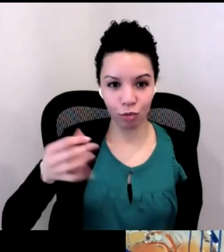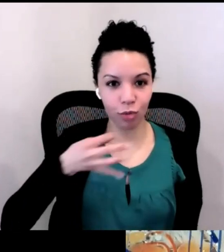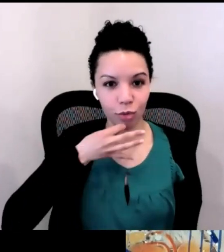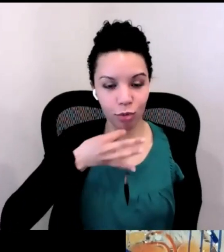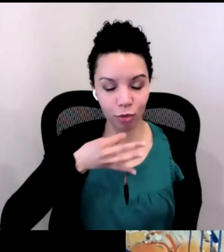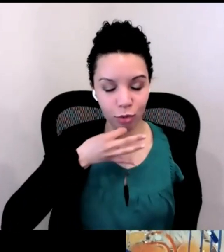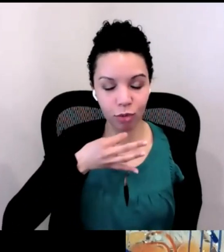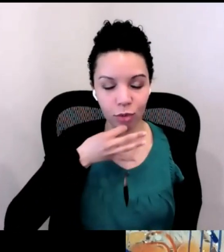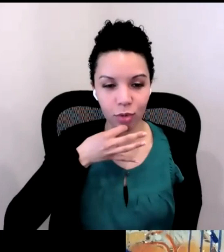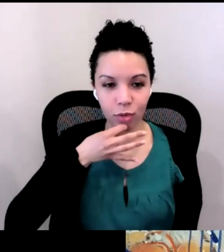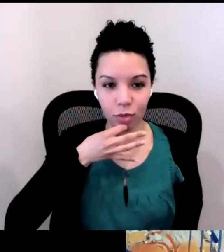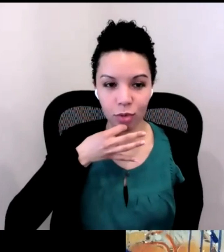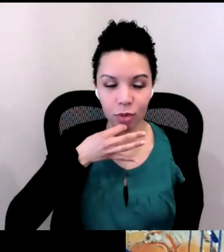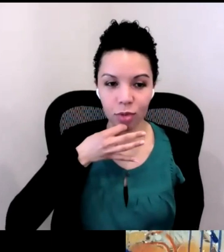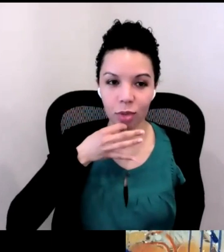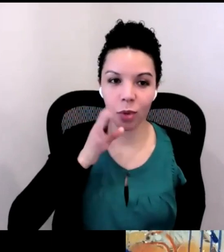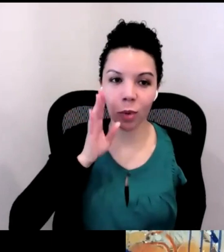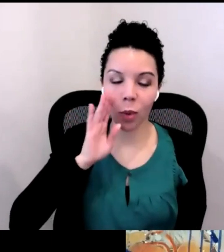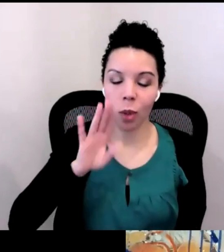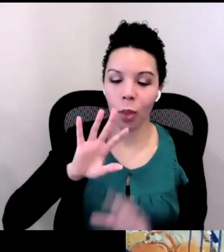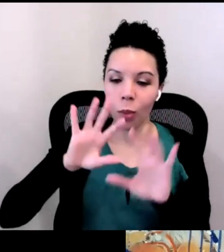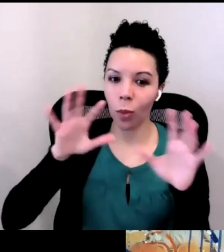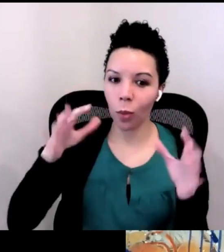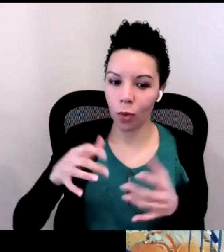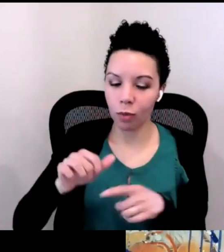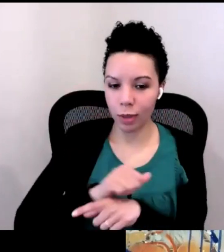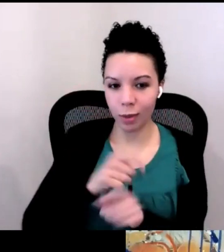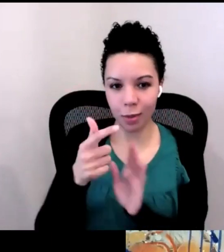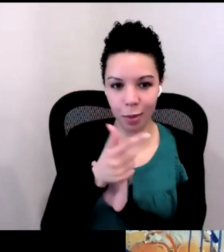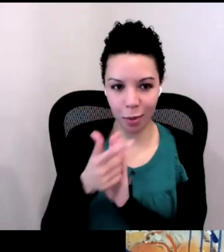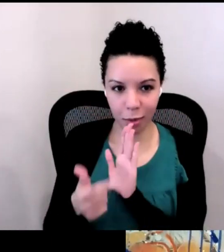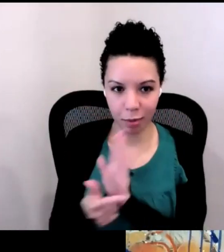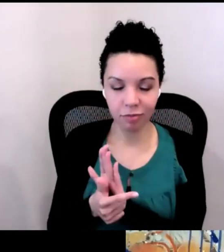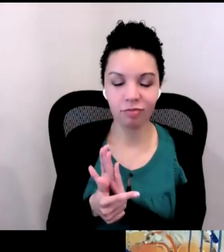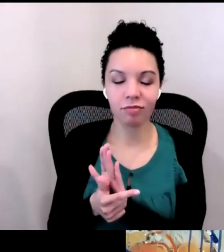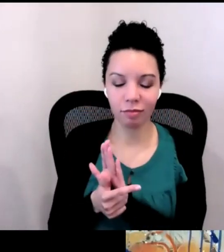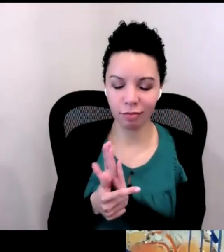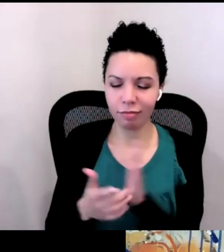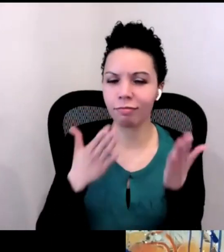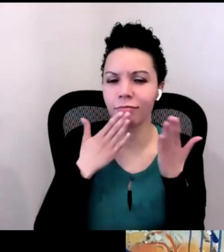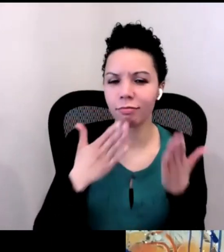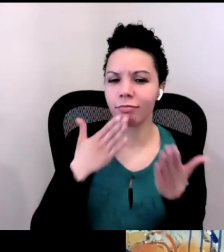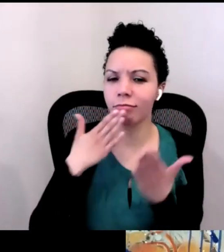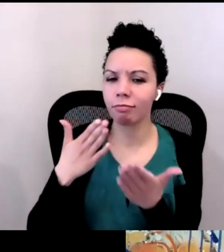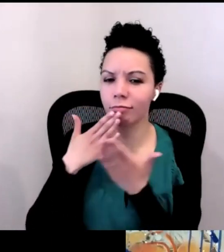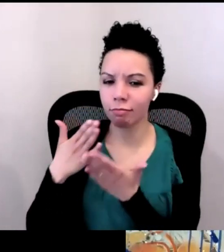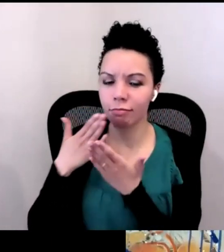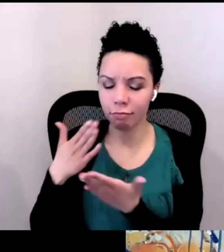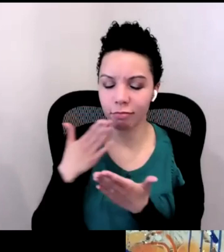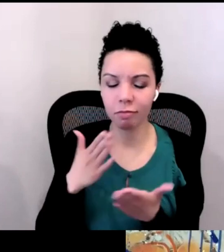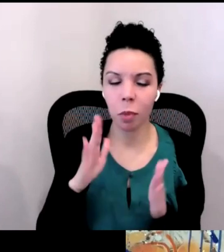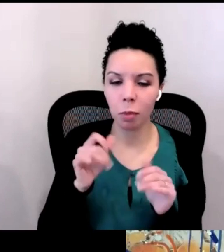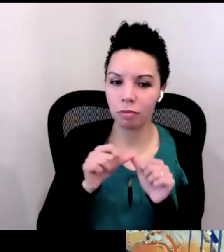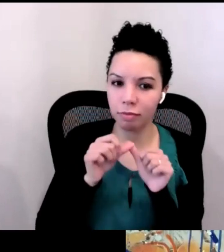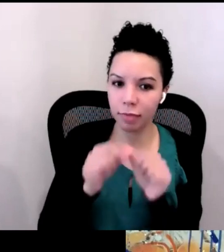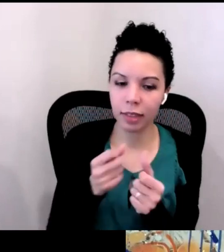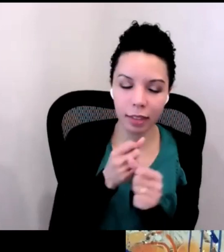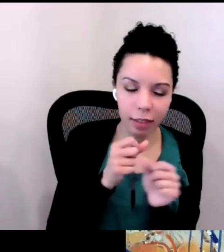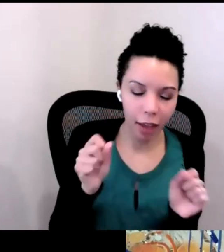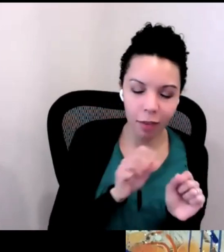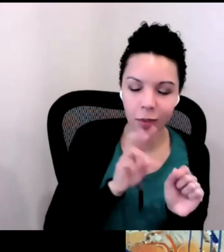we'll do all the world of practicing law. So my thanks to everyone, and I hope you stay safe in the snow